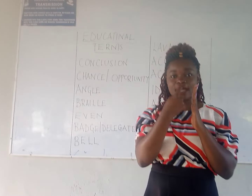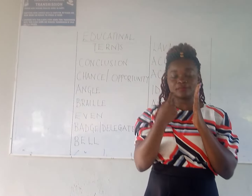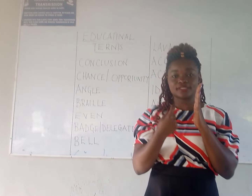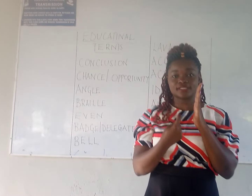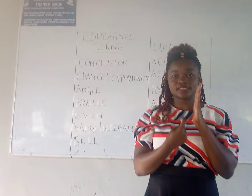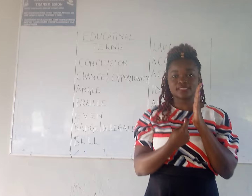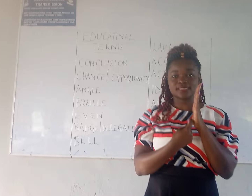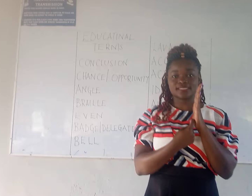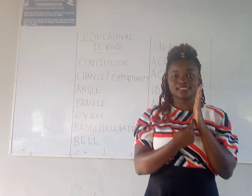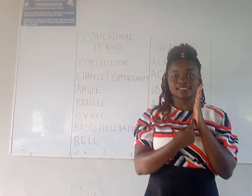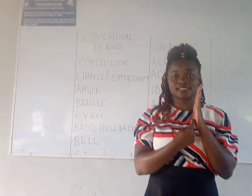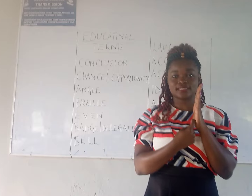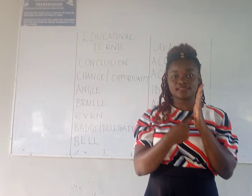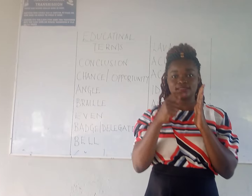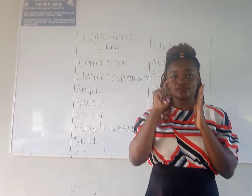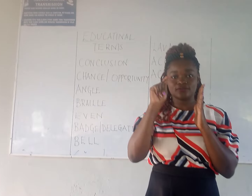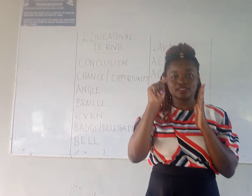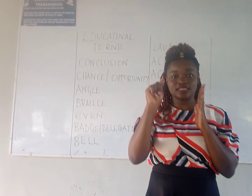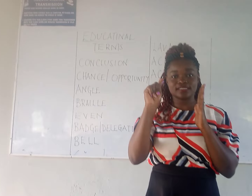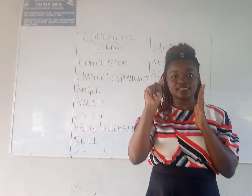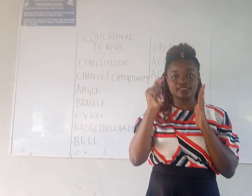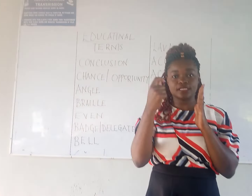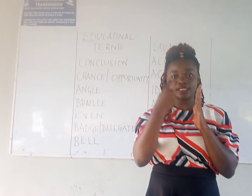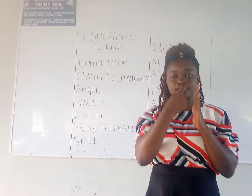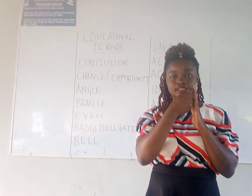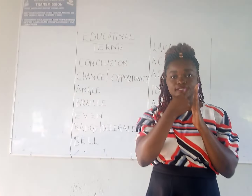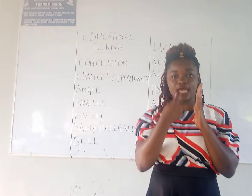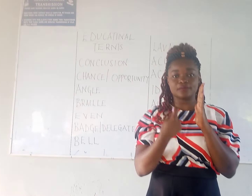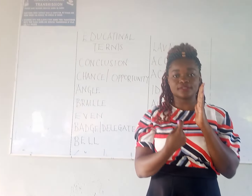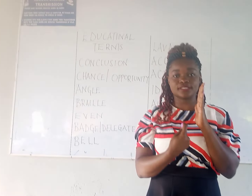Terms. With letter T. Terms.